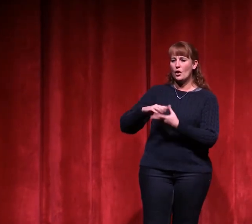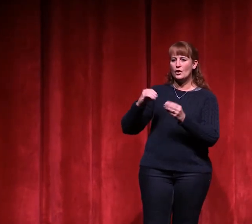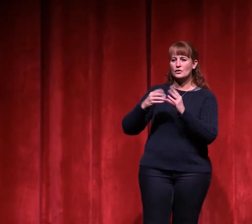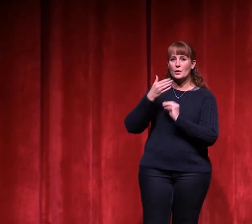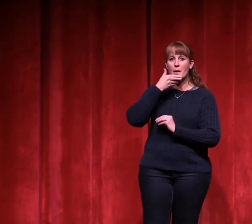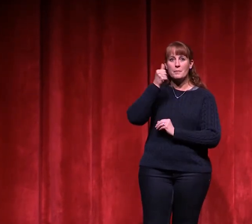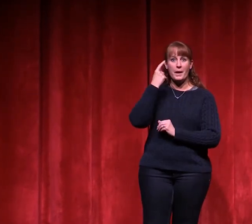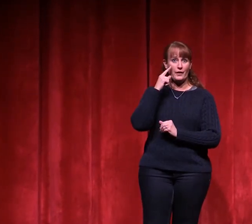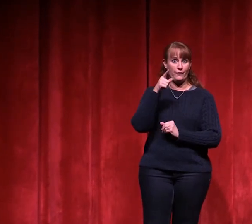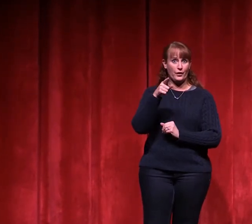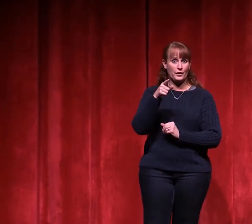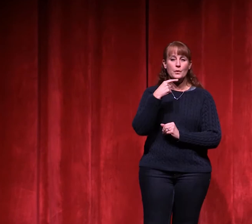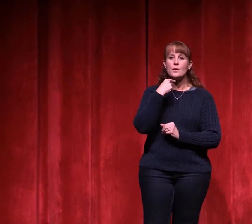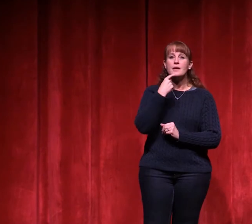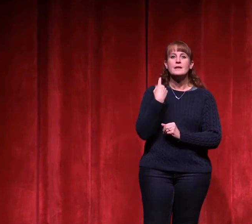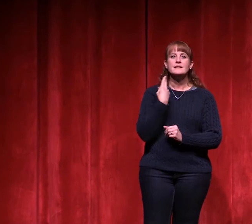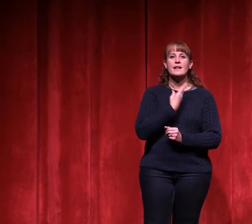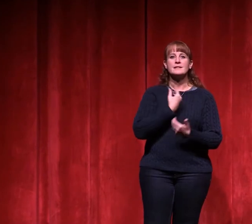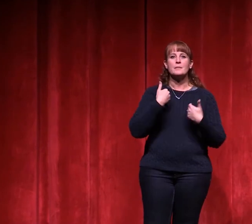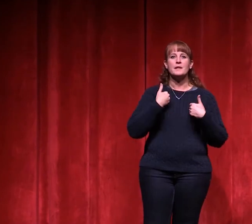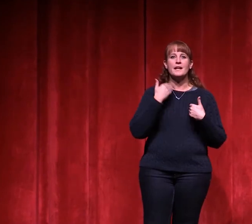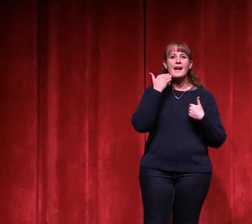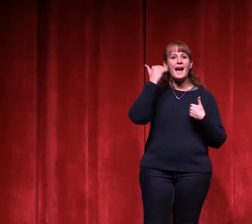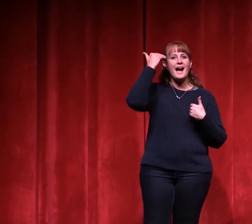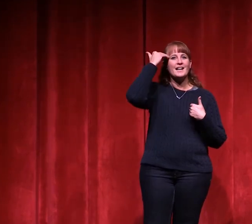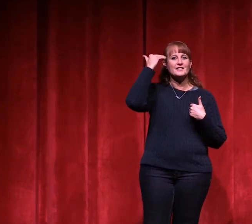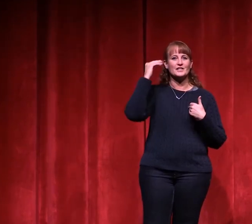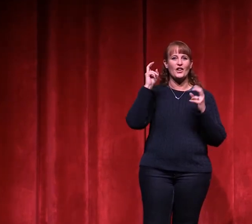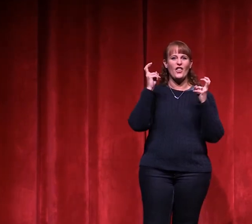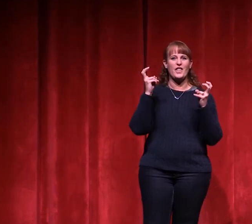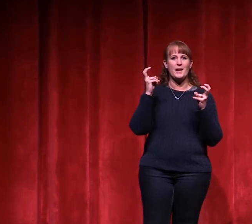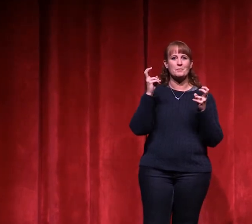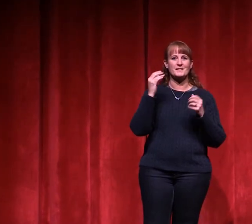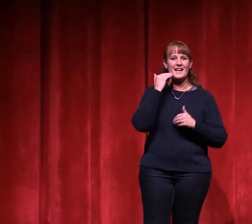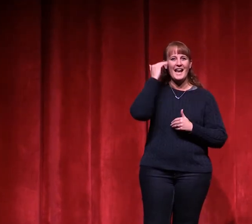you. Tell us something has adult themes in adult language.